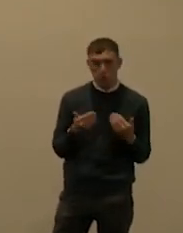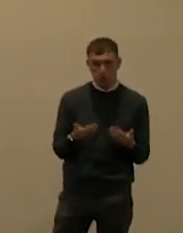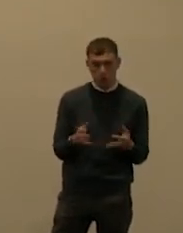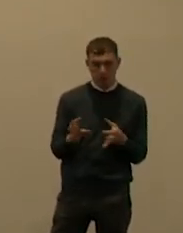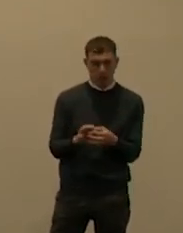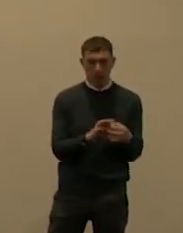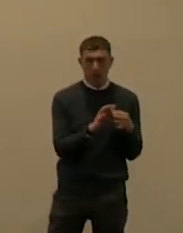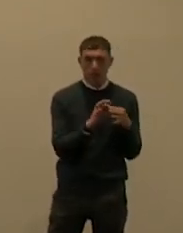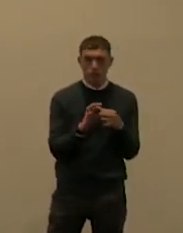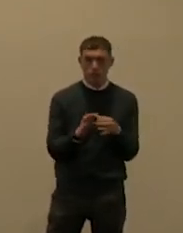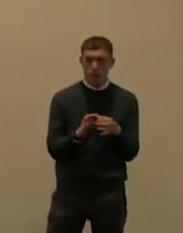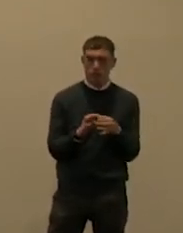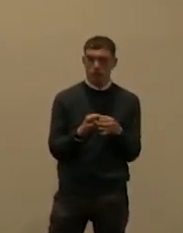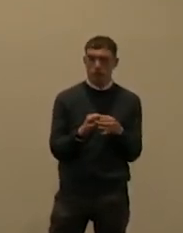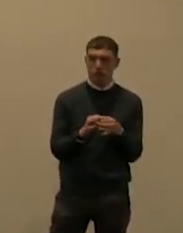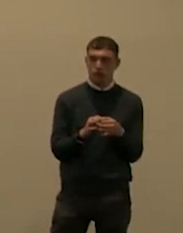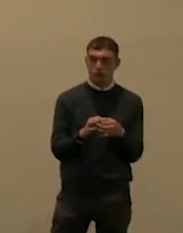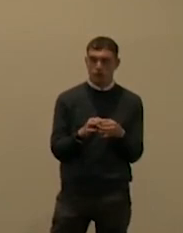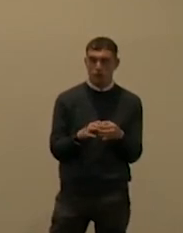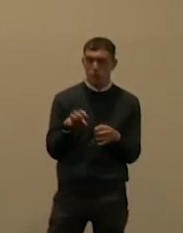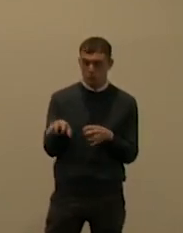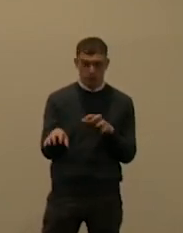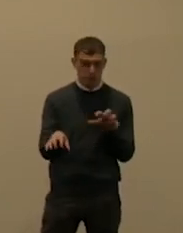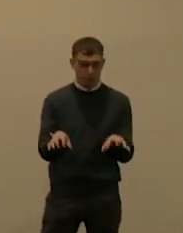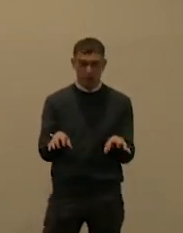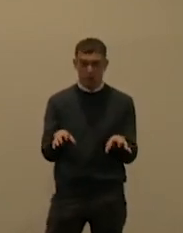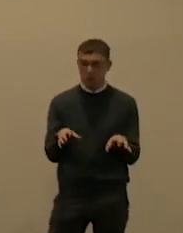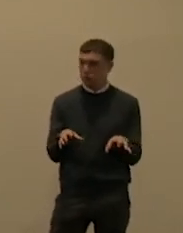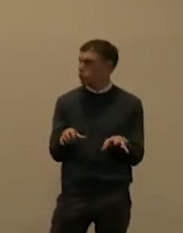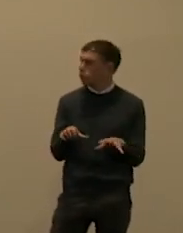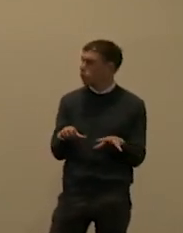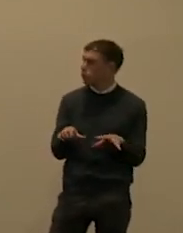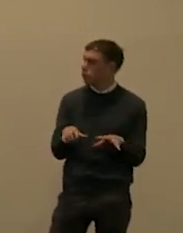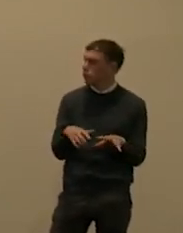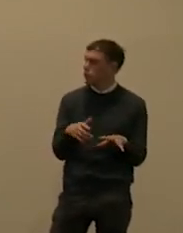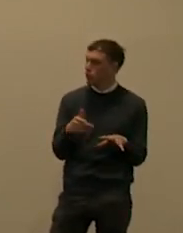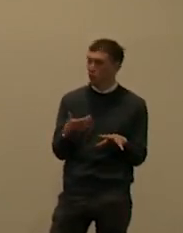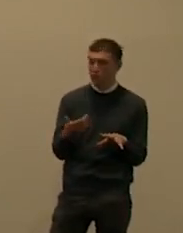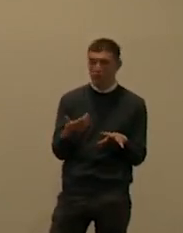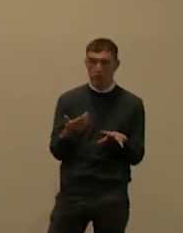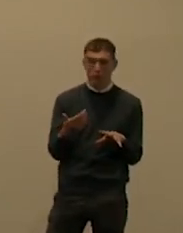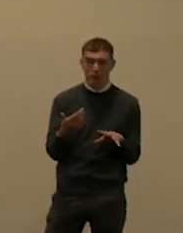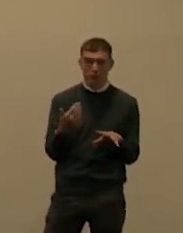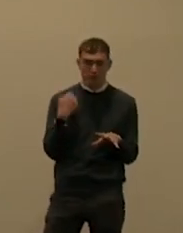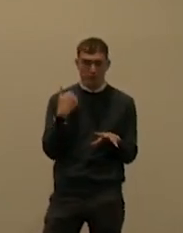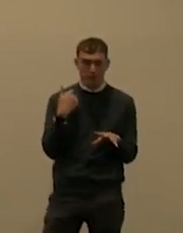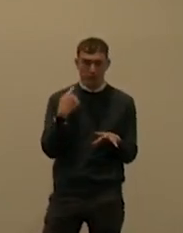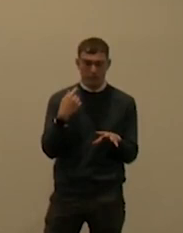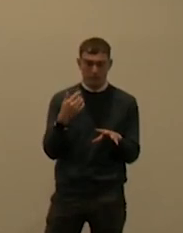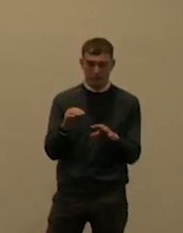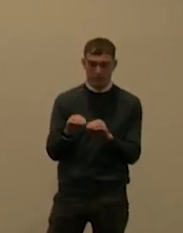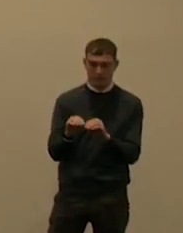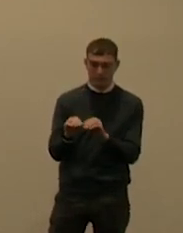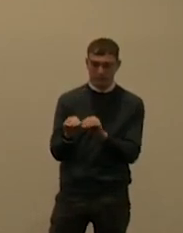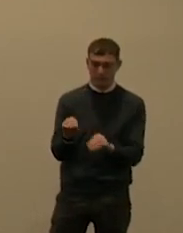a connection test between branch-to-branch connection over the Microsoft backbone. We're also connecting from the branch